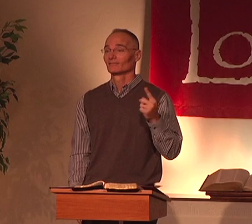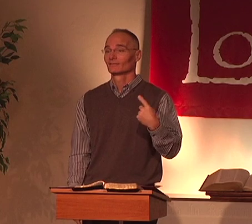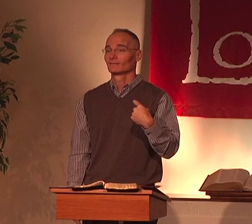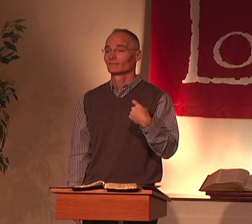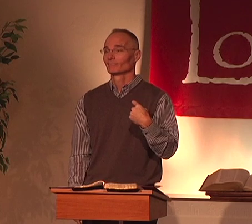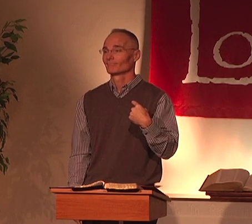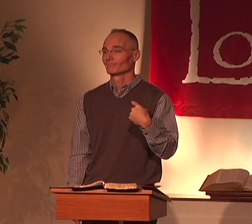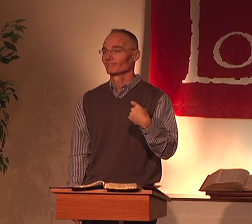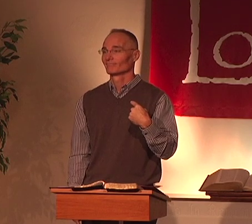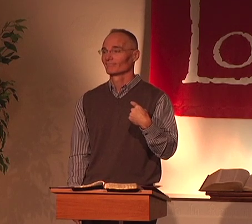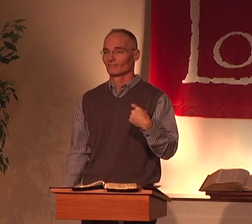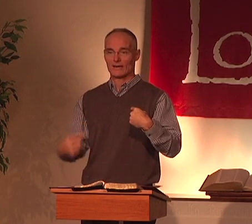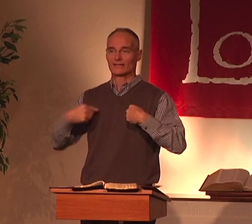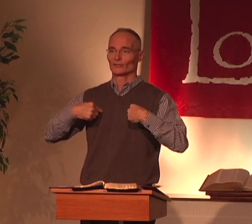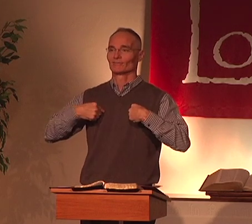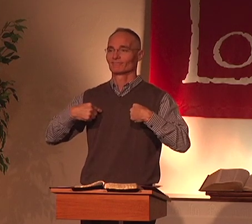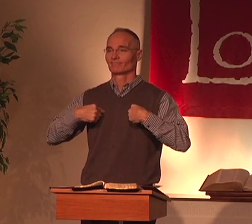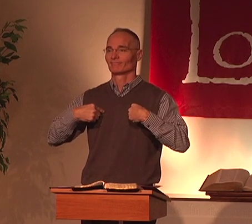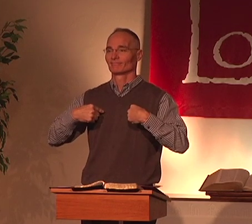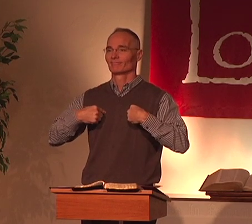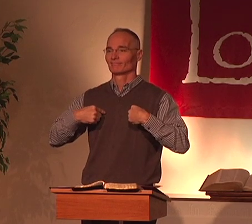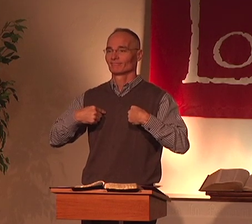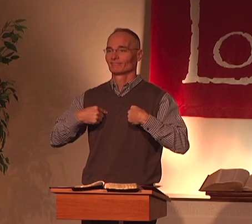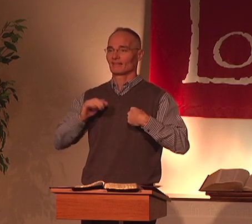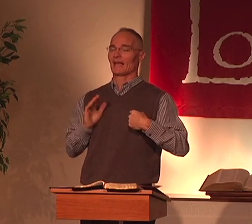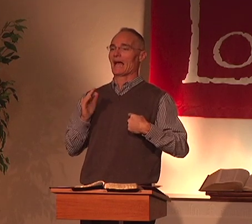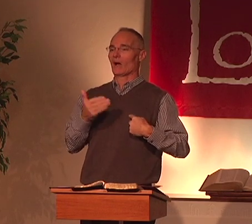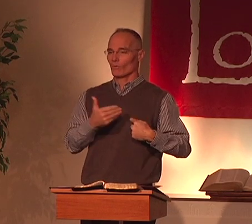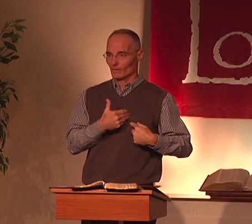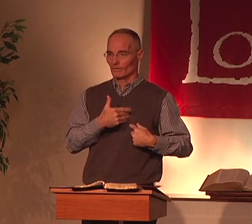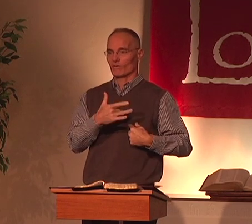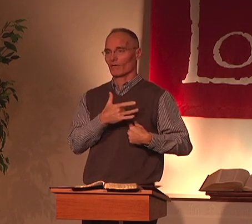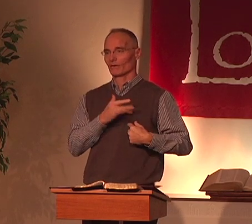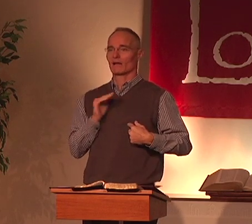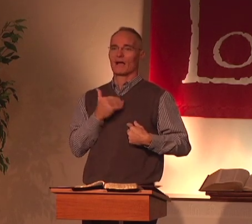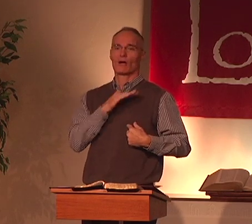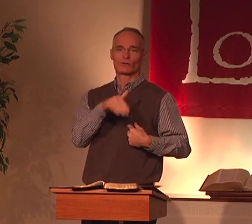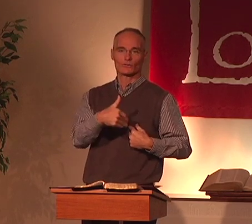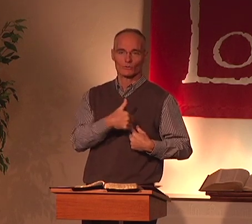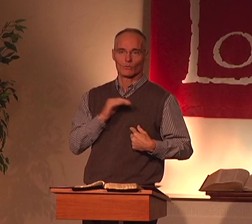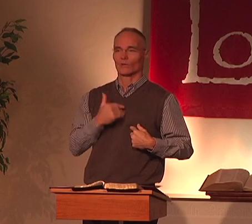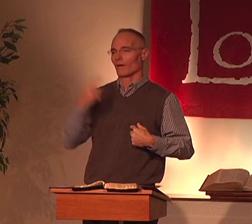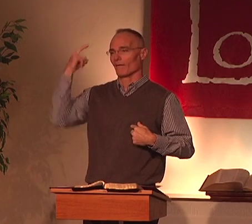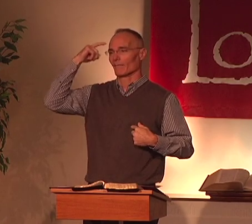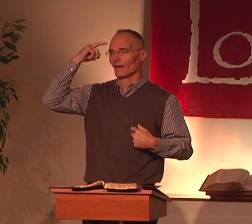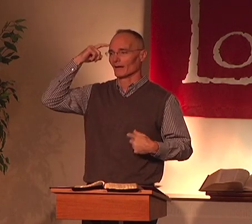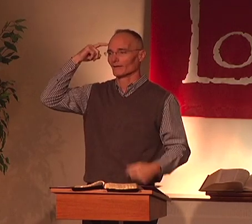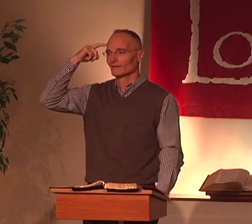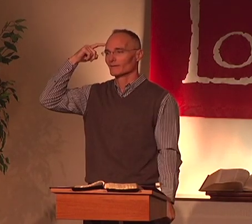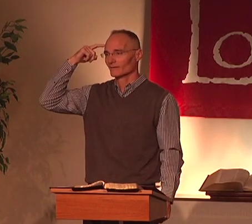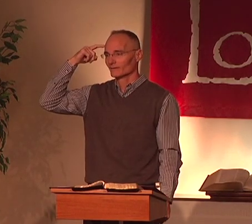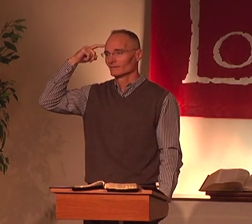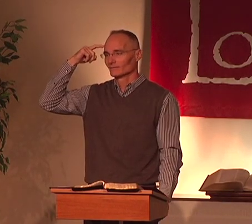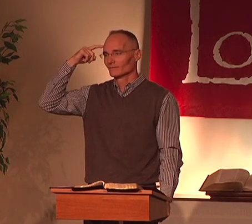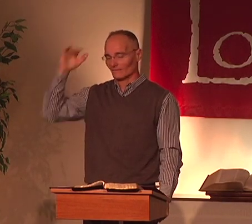With ourselves Begins right here Our hearts Our souls Our minds